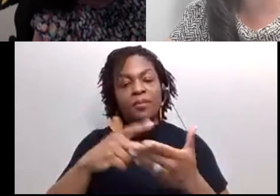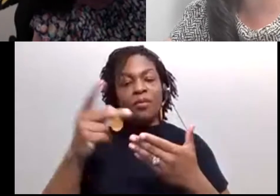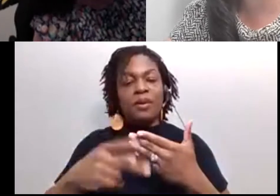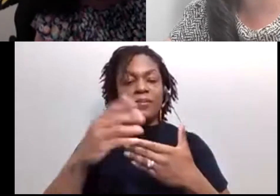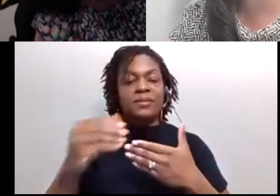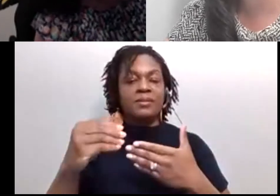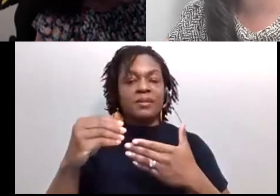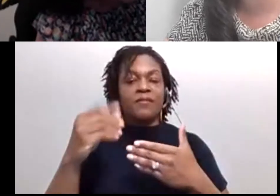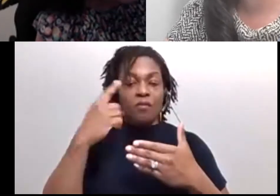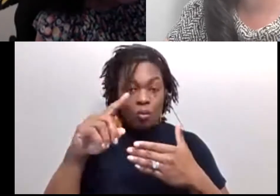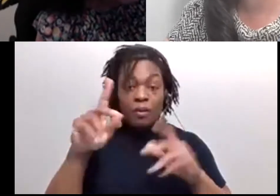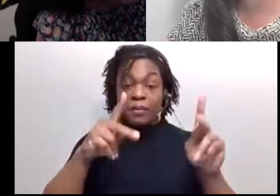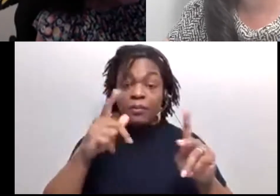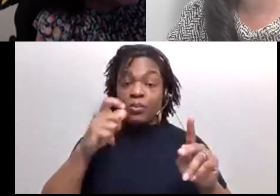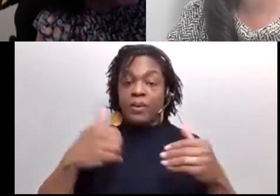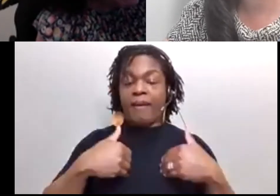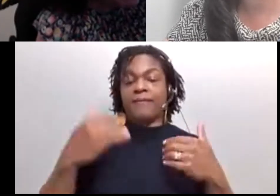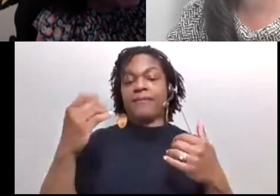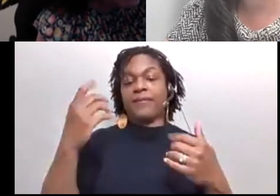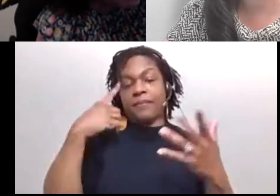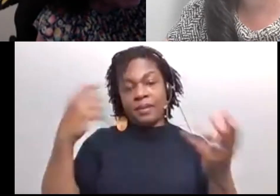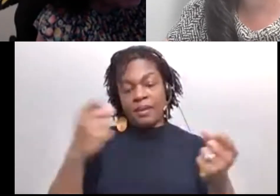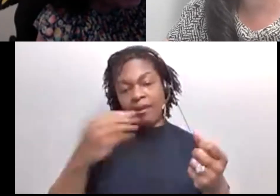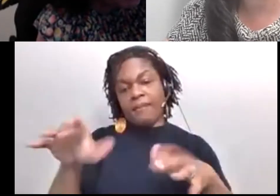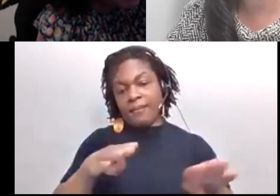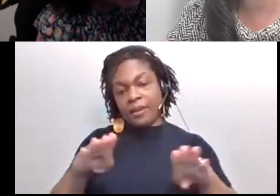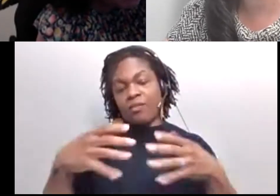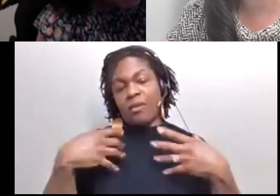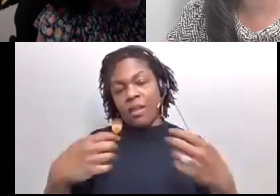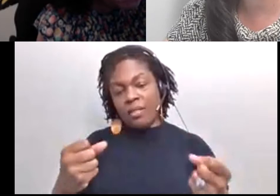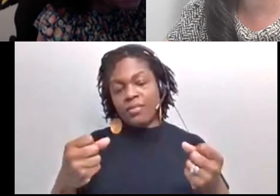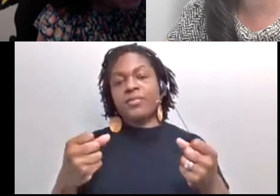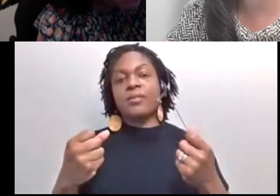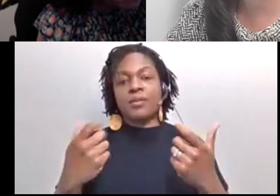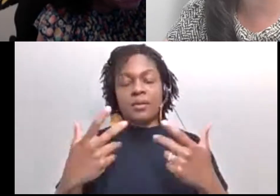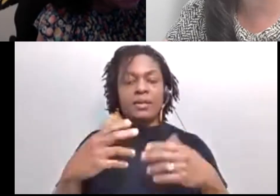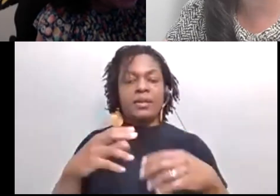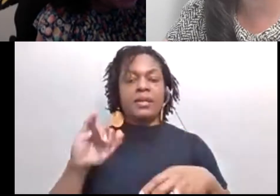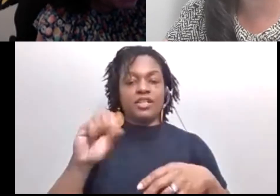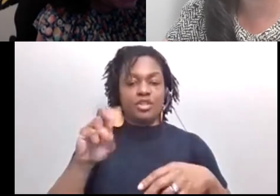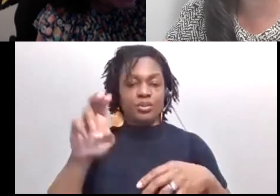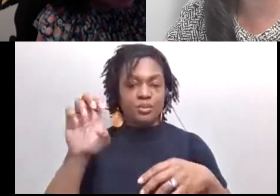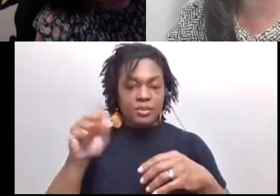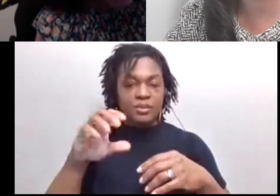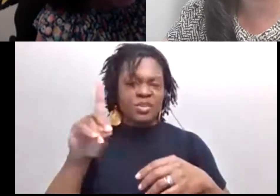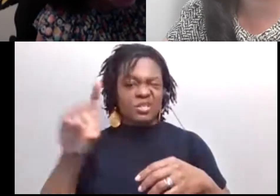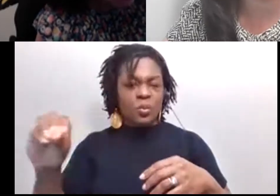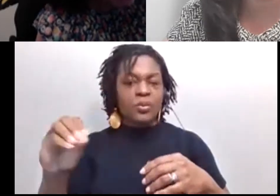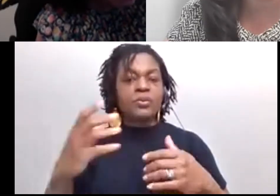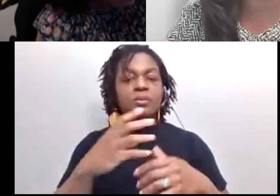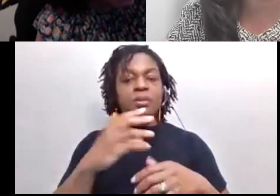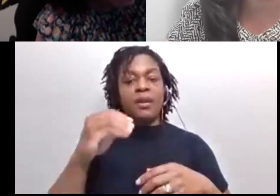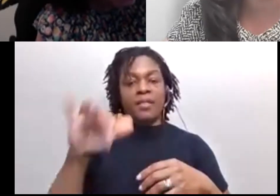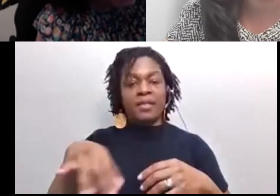substance use disorders, and will act as the principal staff to the organization and implementation of supported